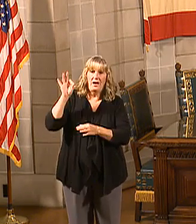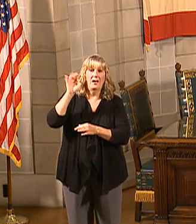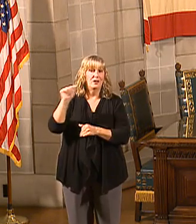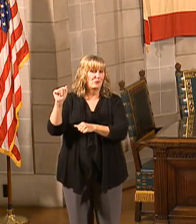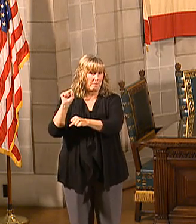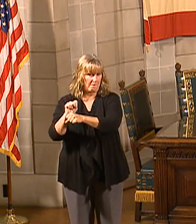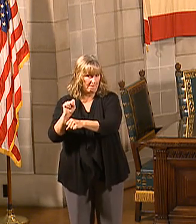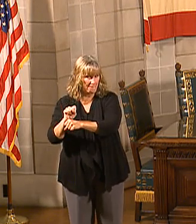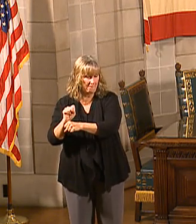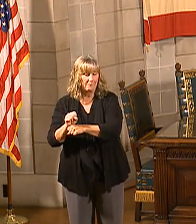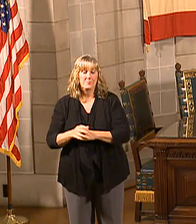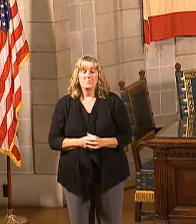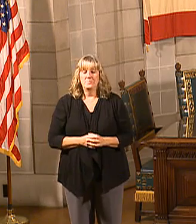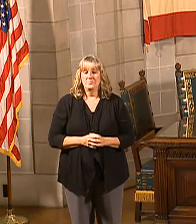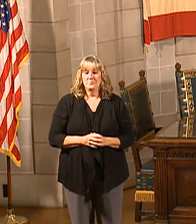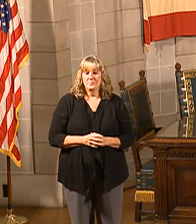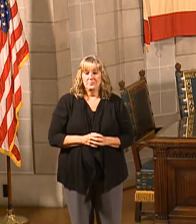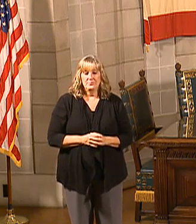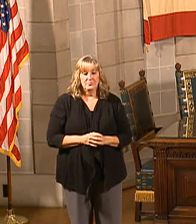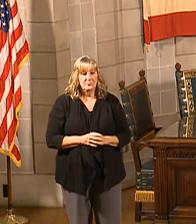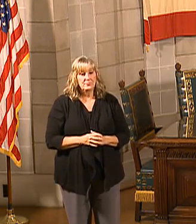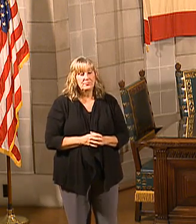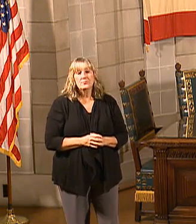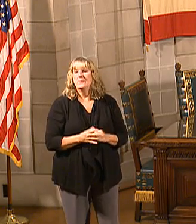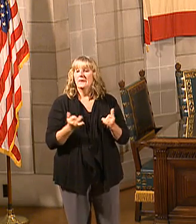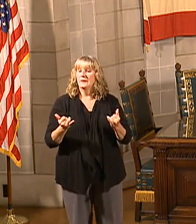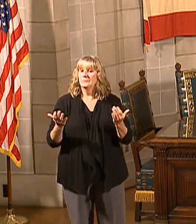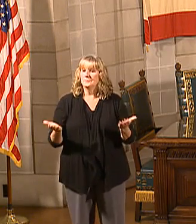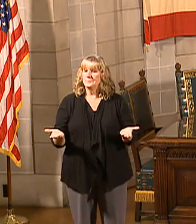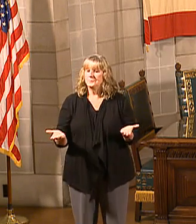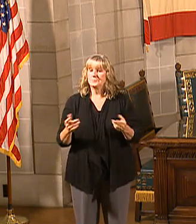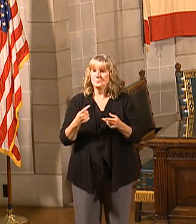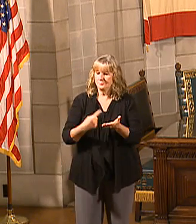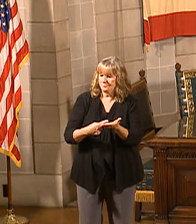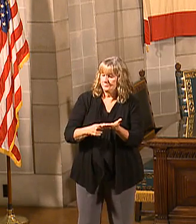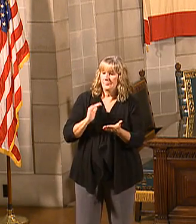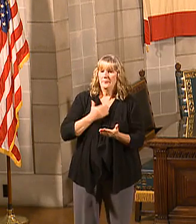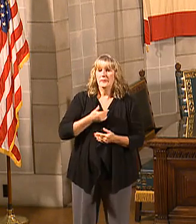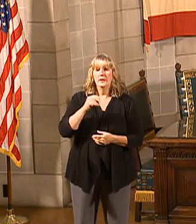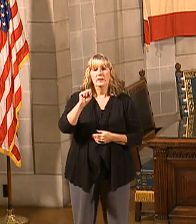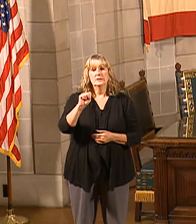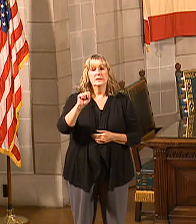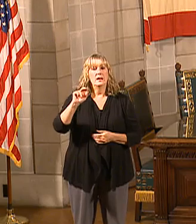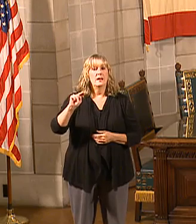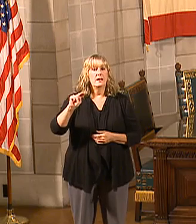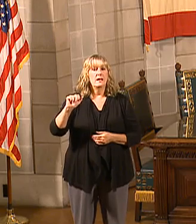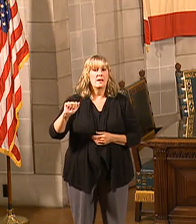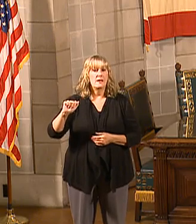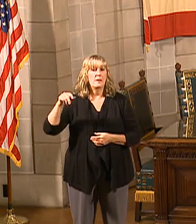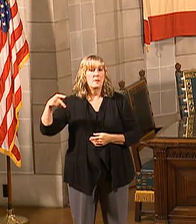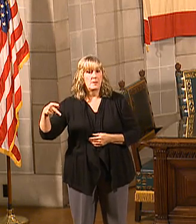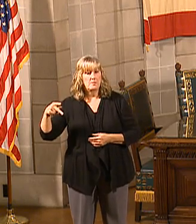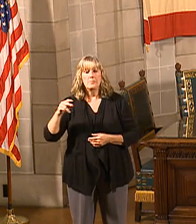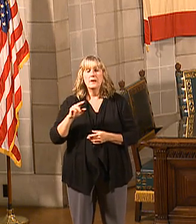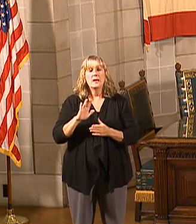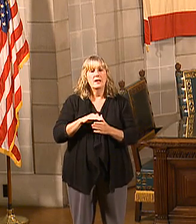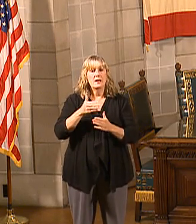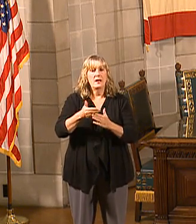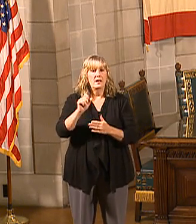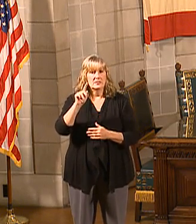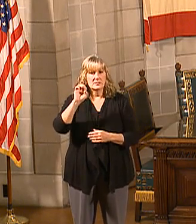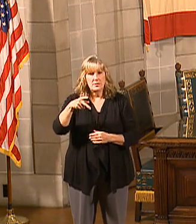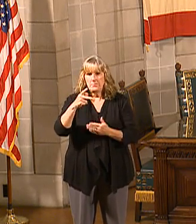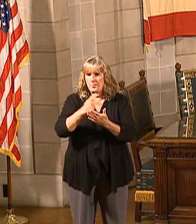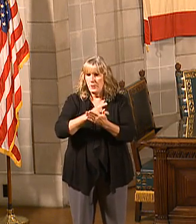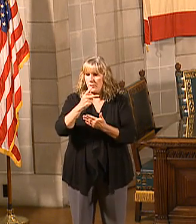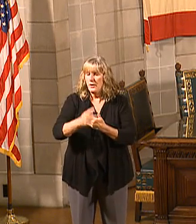is great news for folks. And what we're here today is to talk about our SNAP Next Step program, which helps people